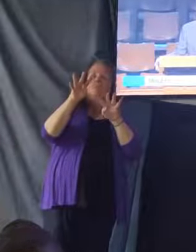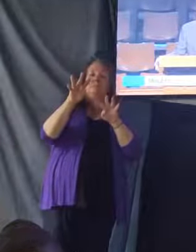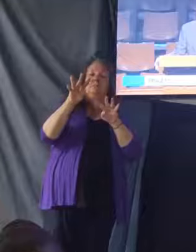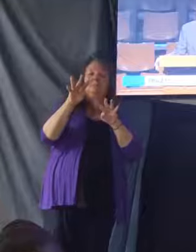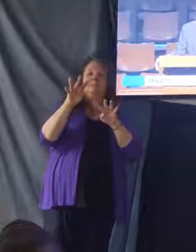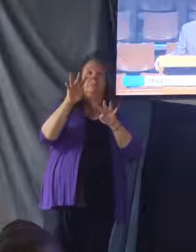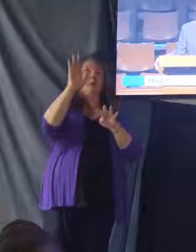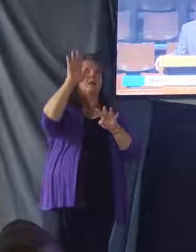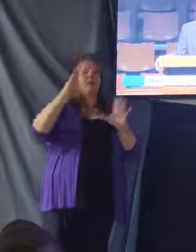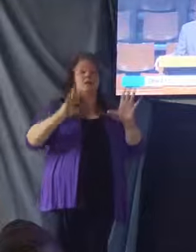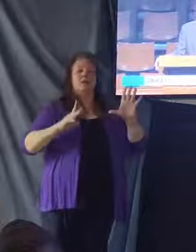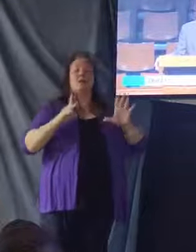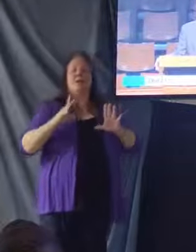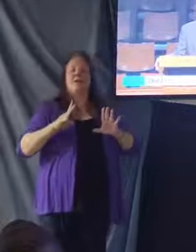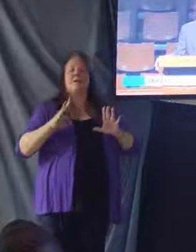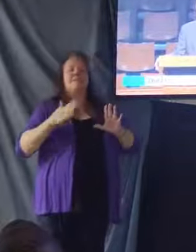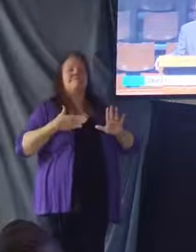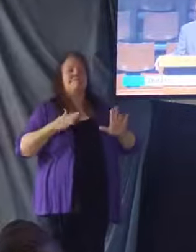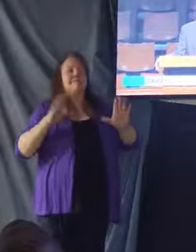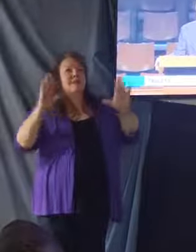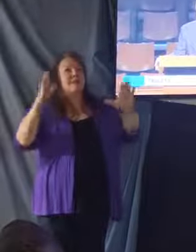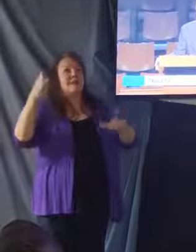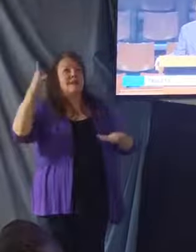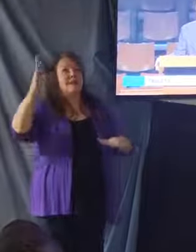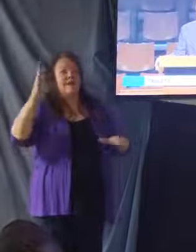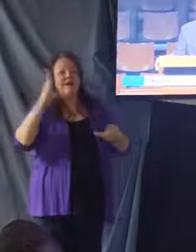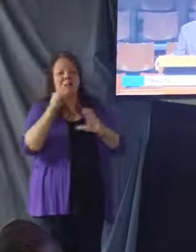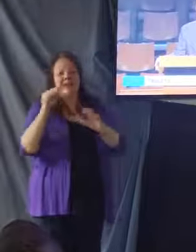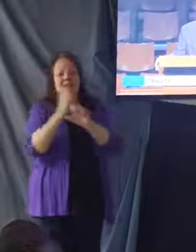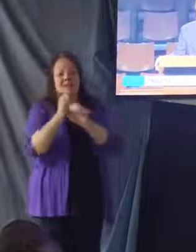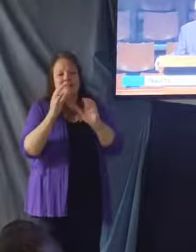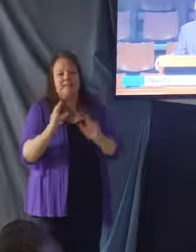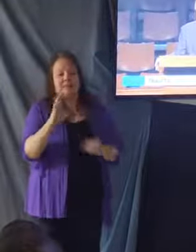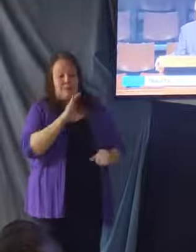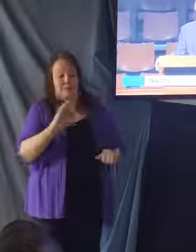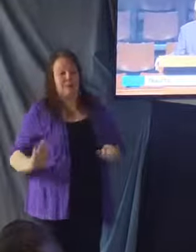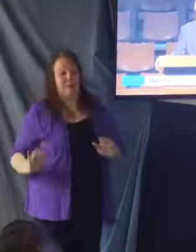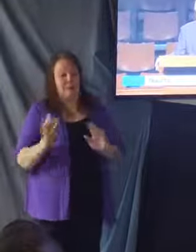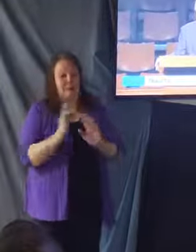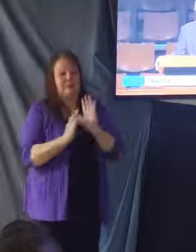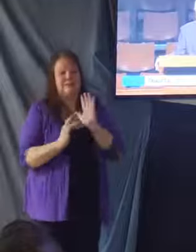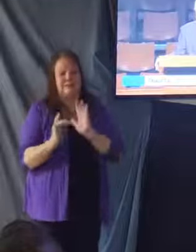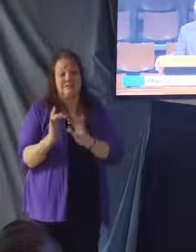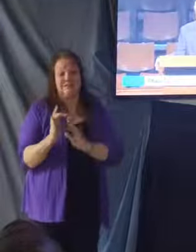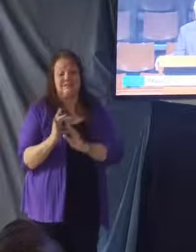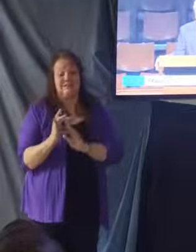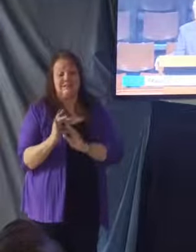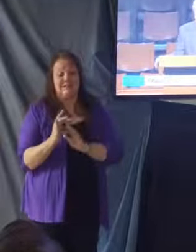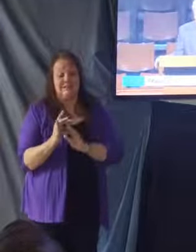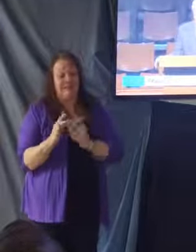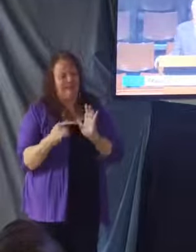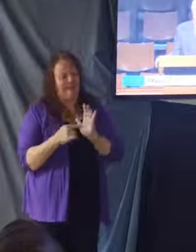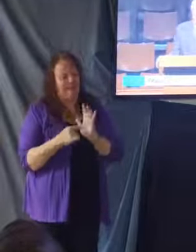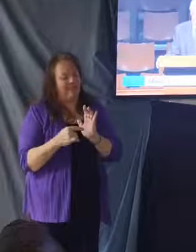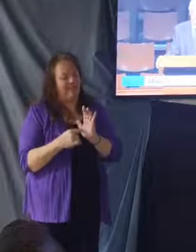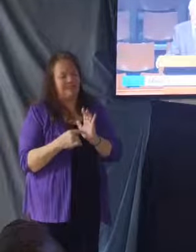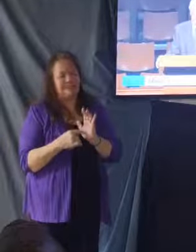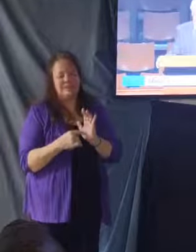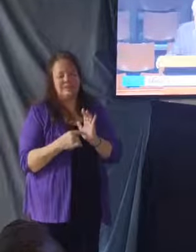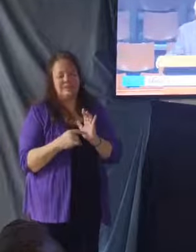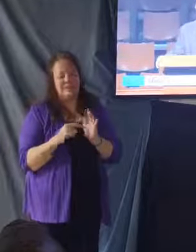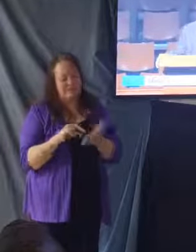And it's the glory of our great God and Savior, Christ Jesus. And this is one of